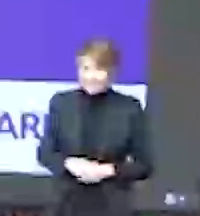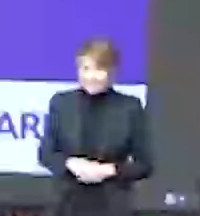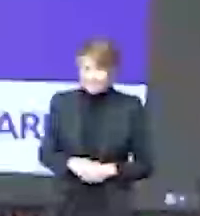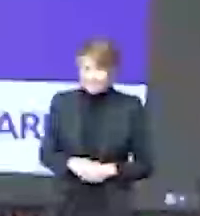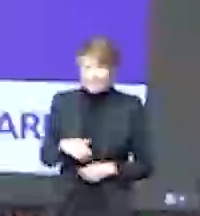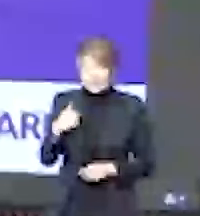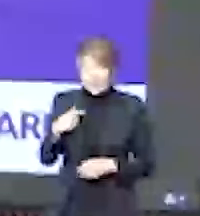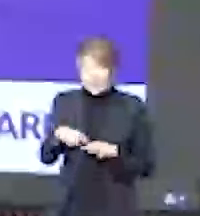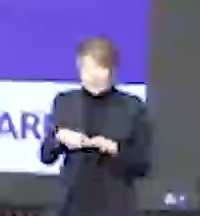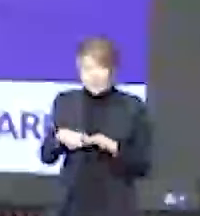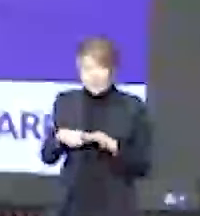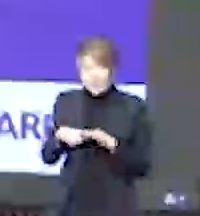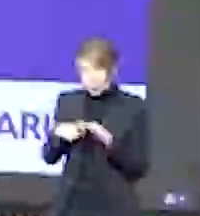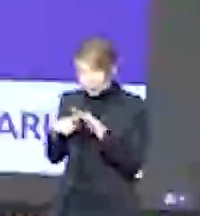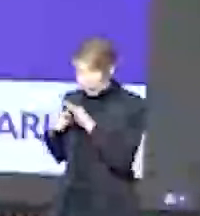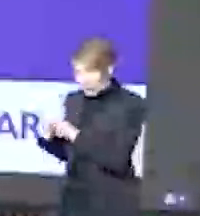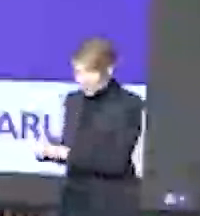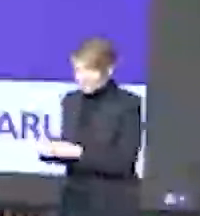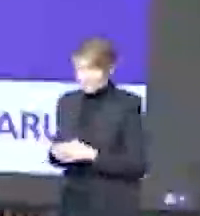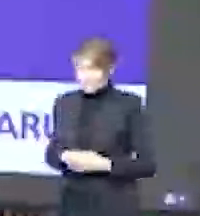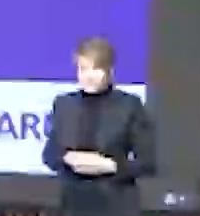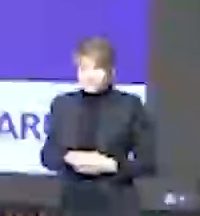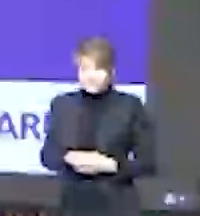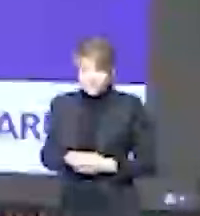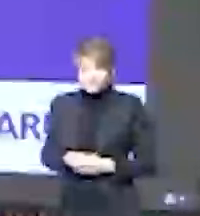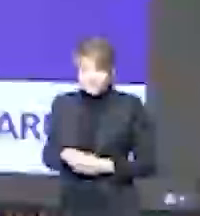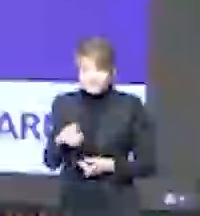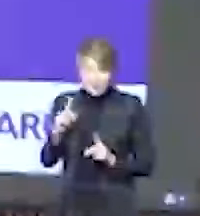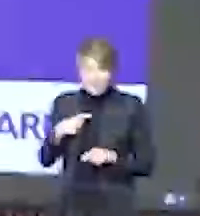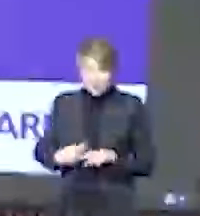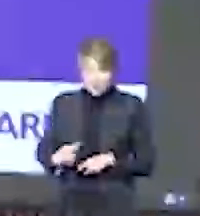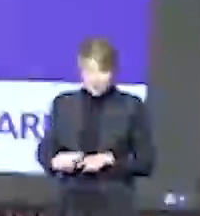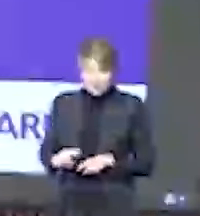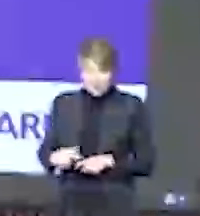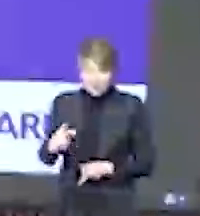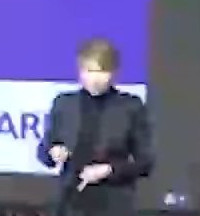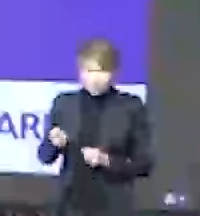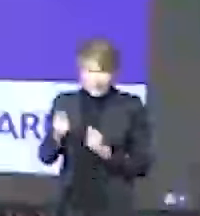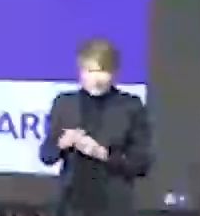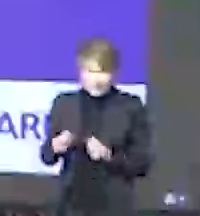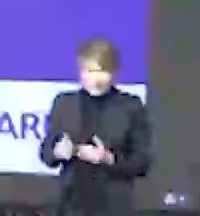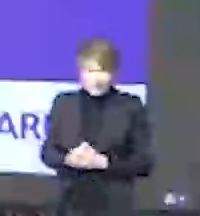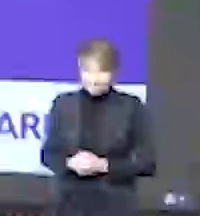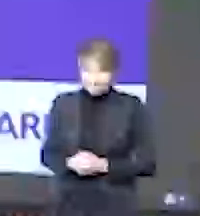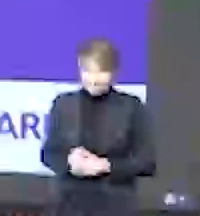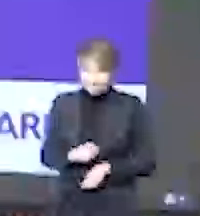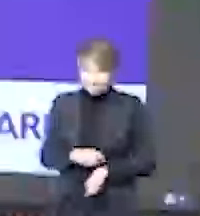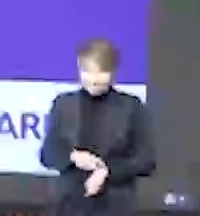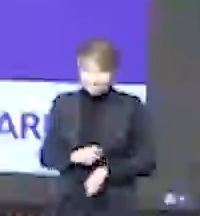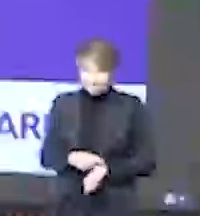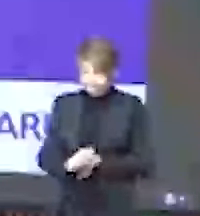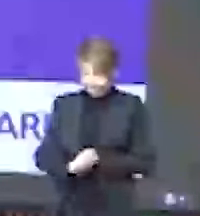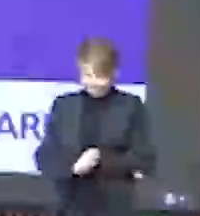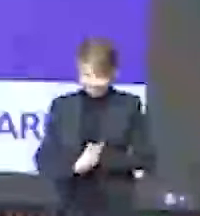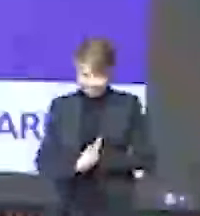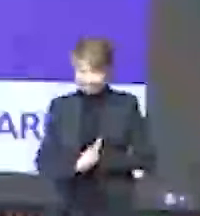My question is, sometimes we need to raise things very urgently and we don't have time, and